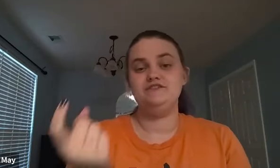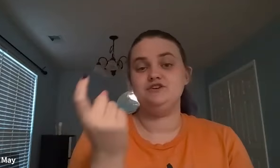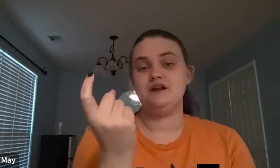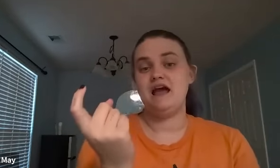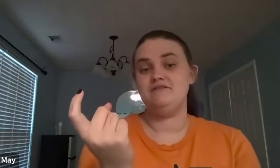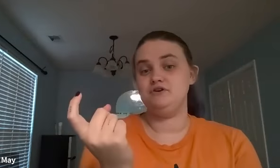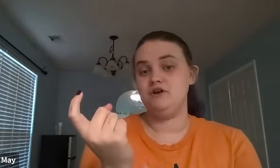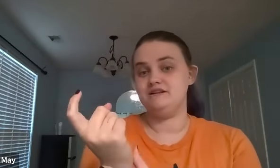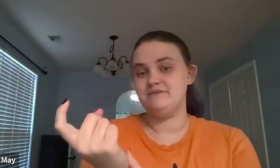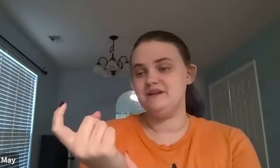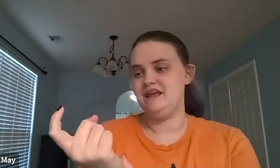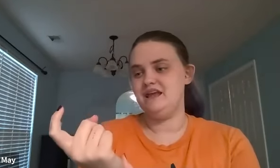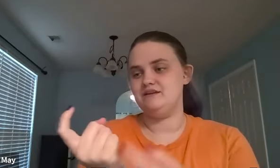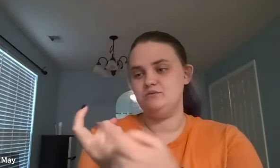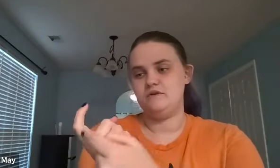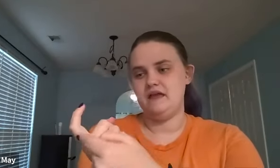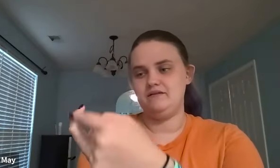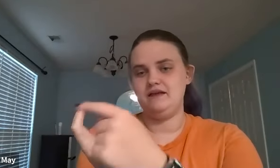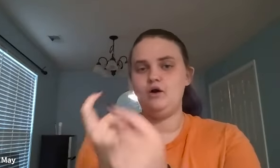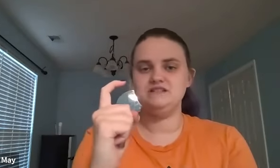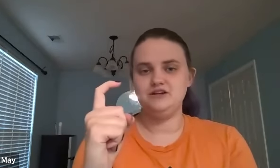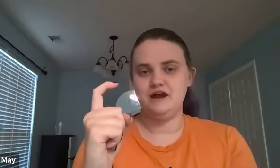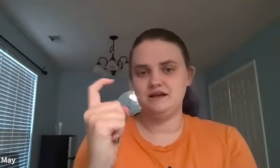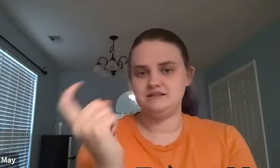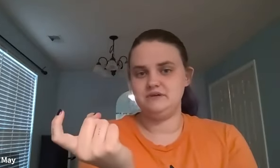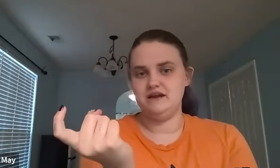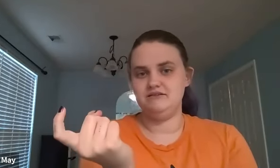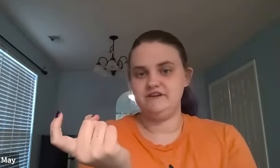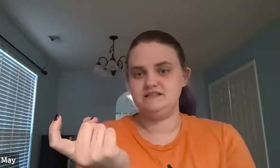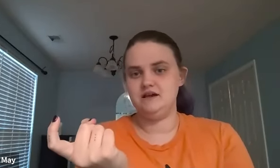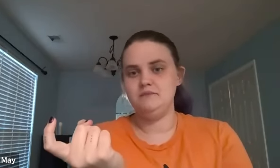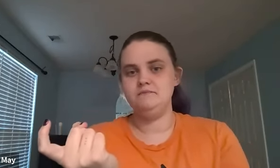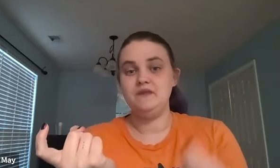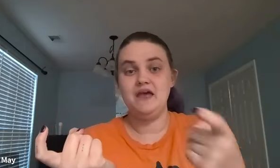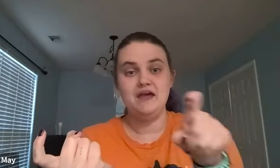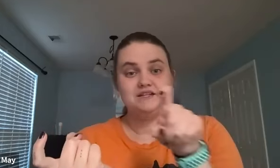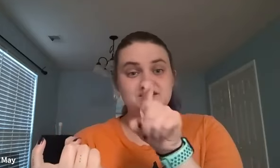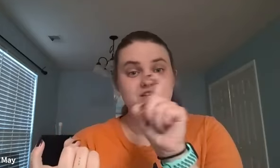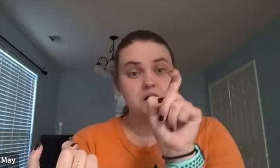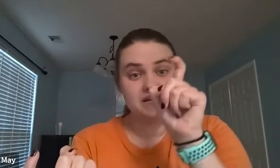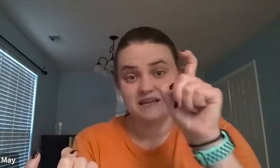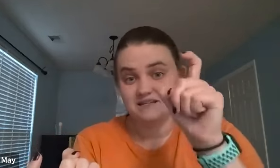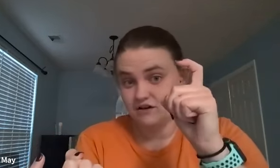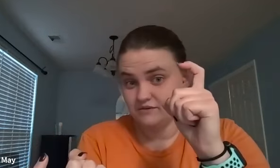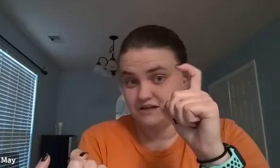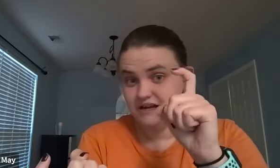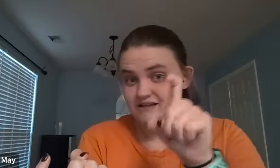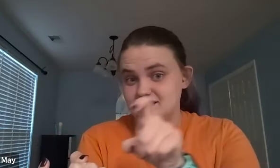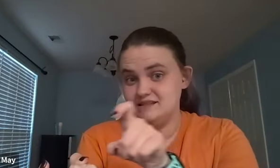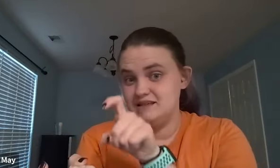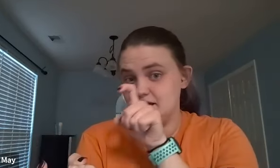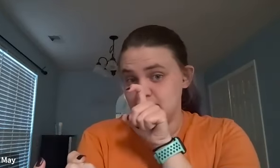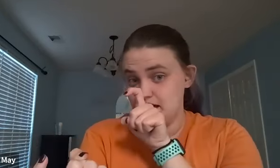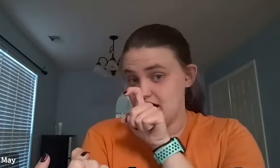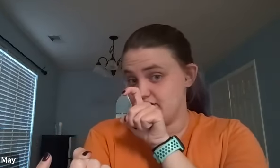you're gonna have your non-dominant hand with a, like almost like your X, but now facing up, dominant hand's also in an X, have it to